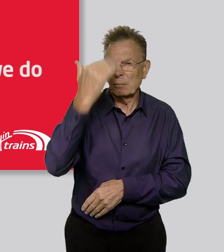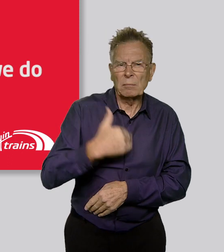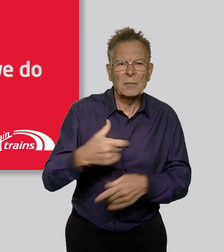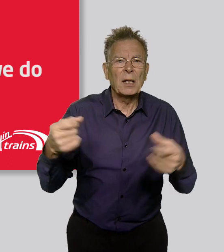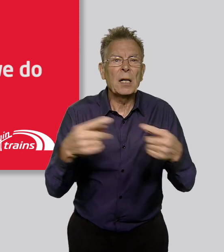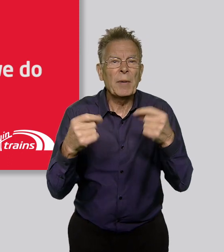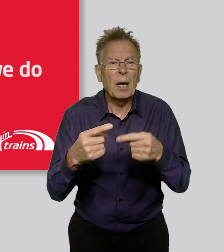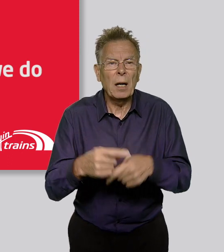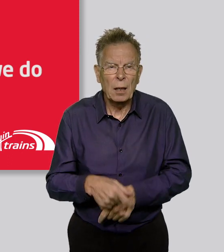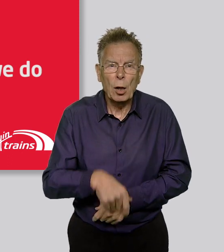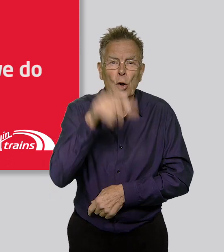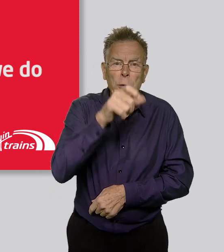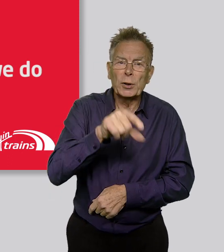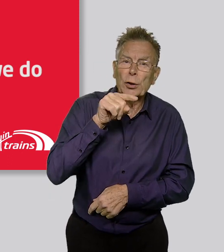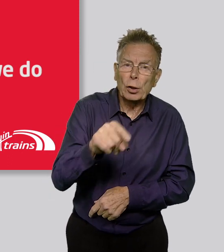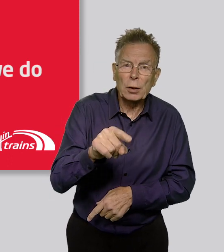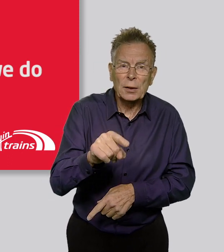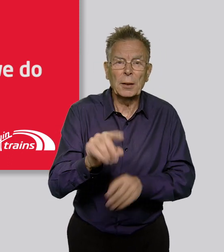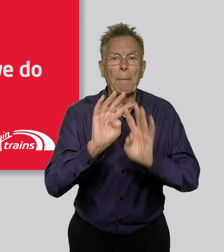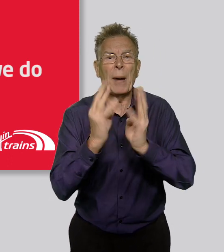panel, just drop an email to